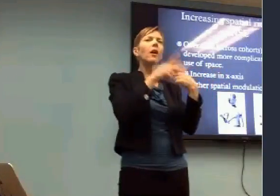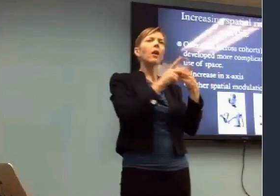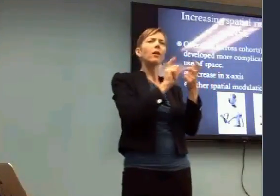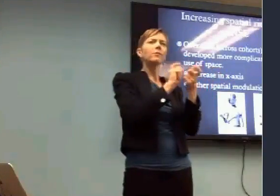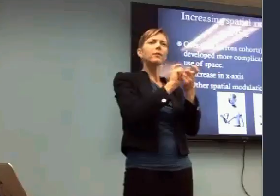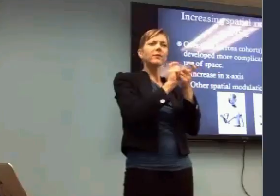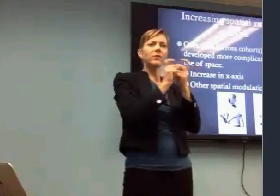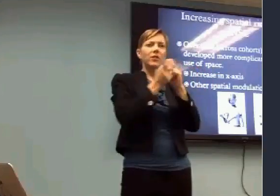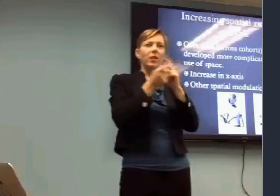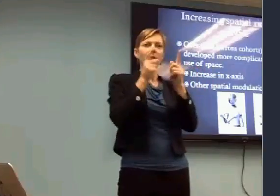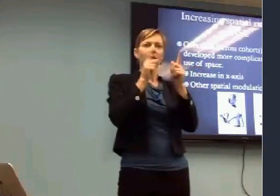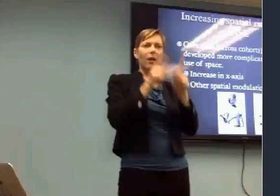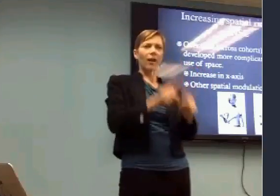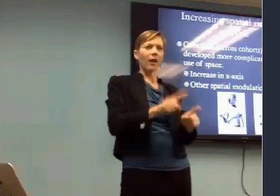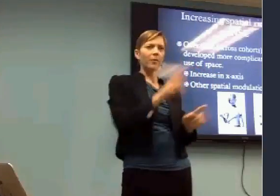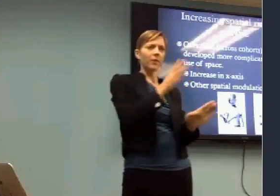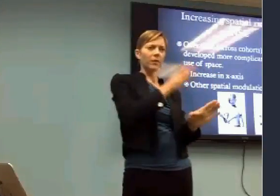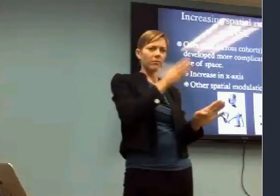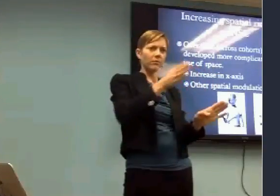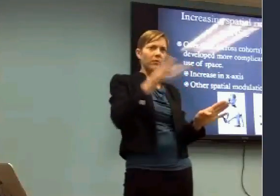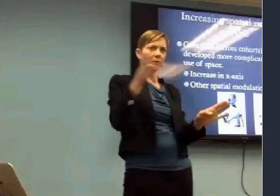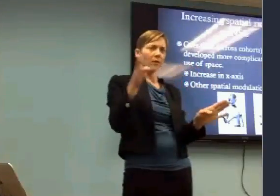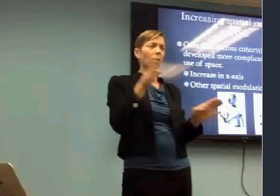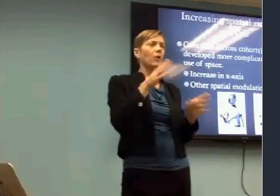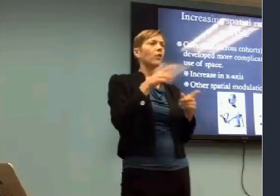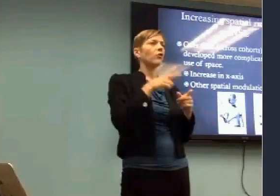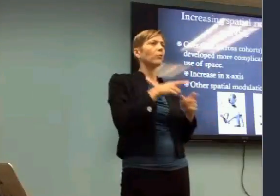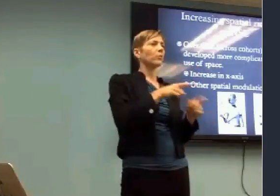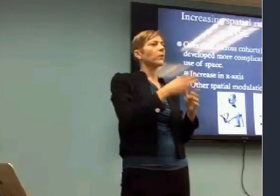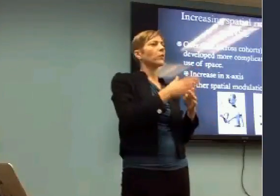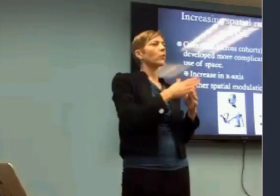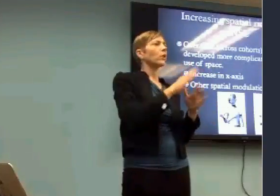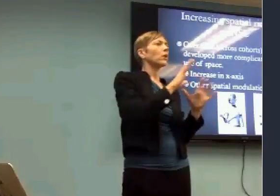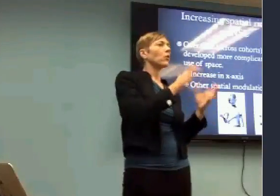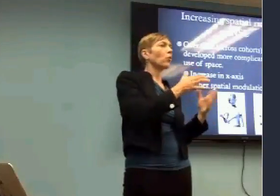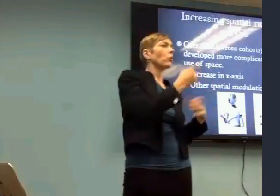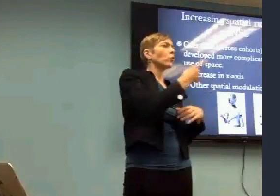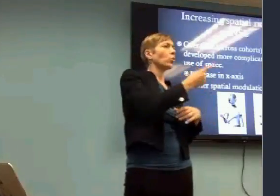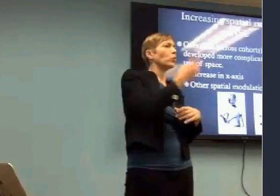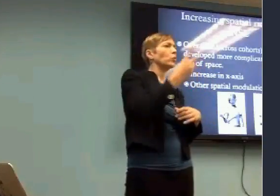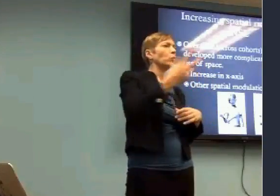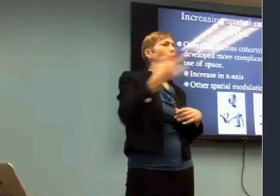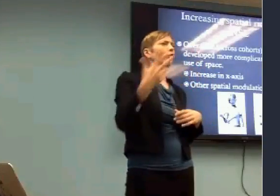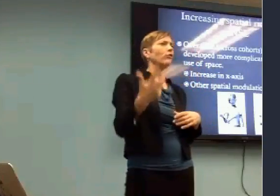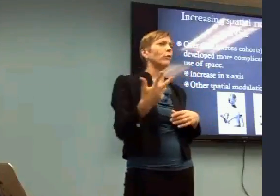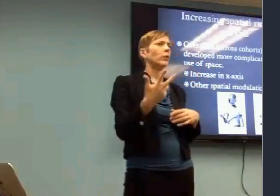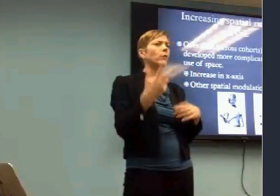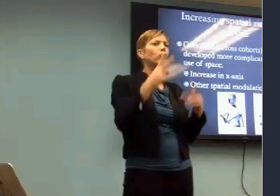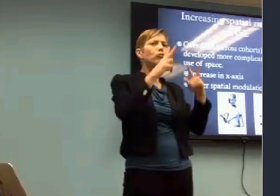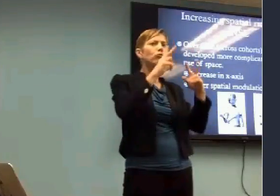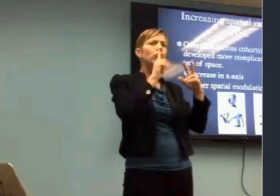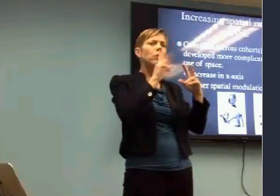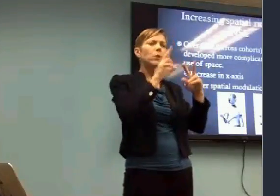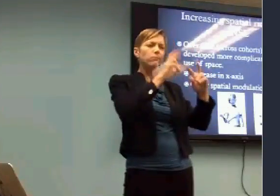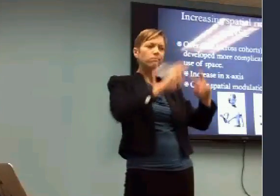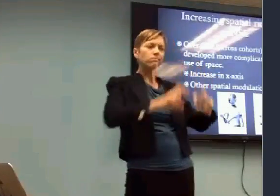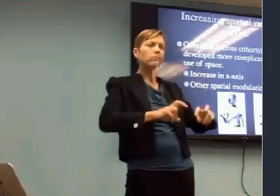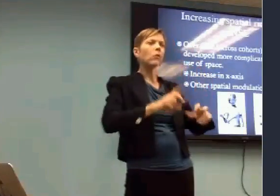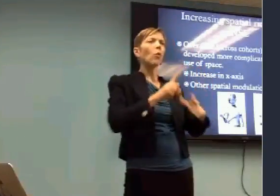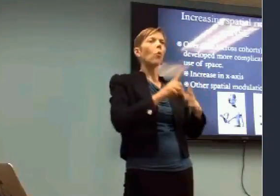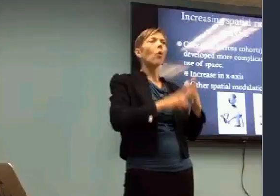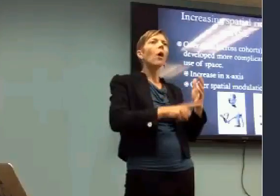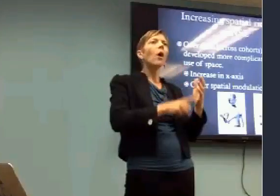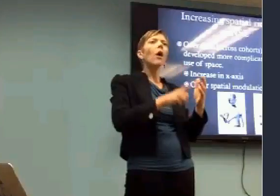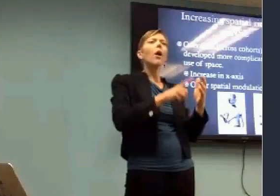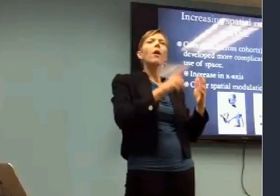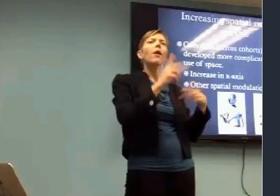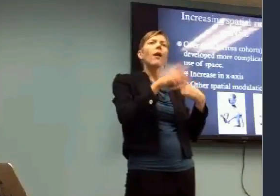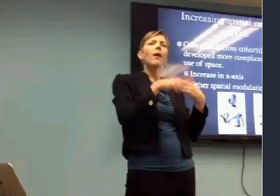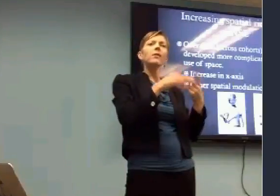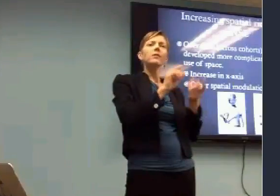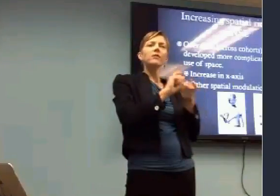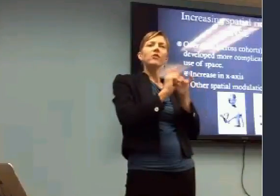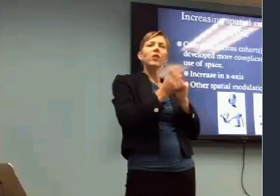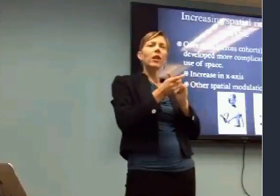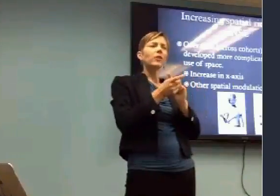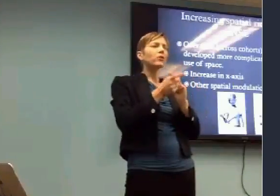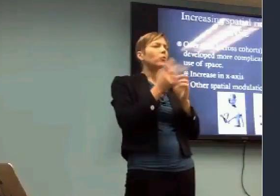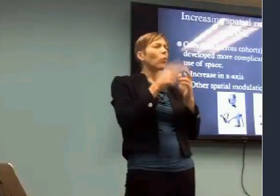at the changes, specific types of changes that have happened between cohorts 1, 2, and 3, and has really taken a detailed